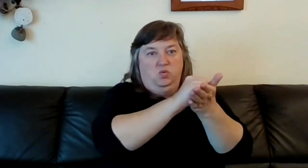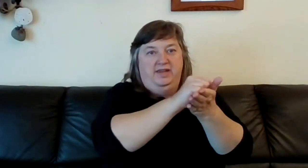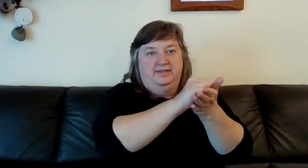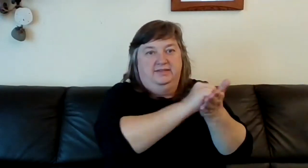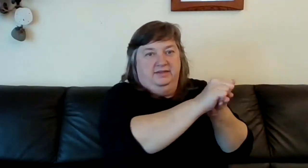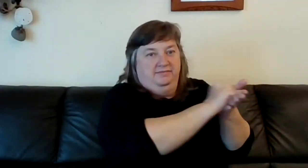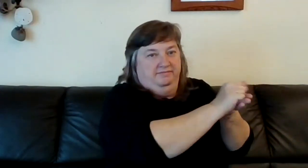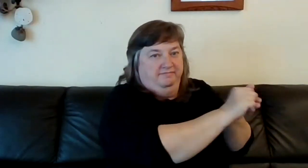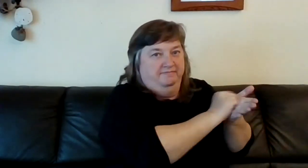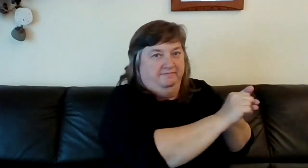erase,